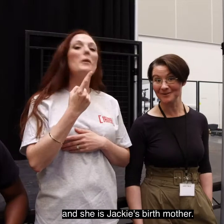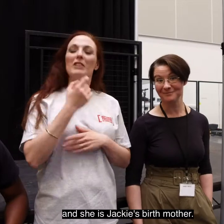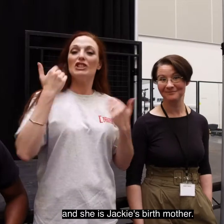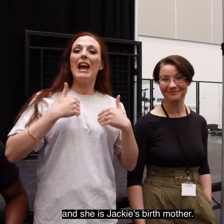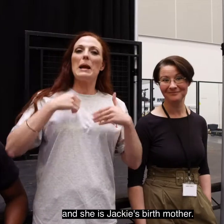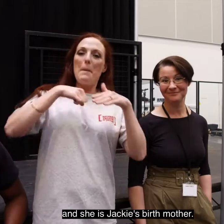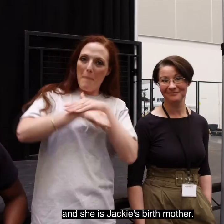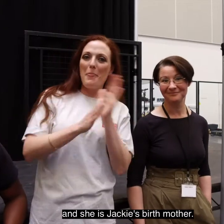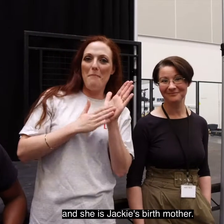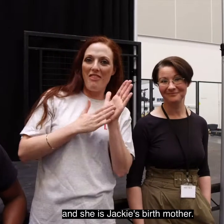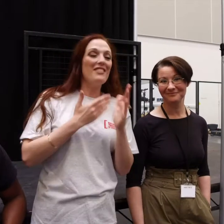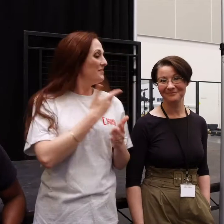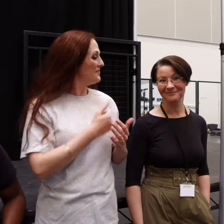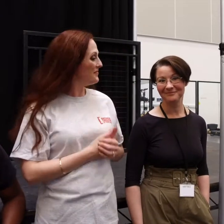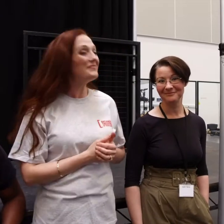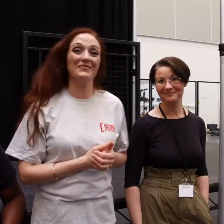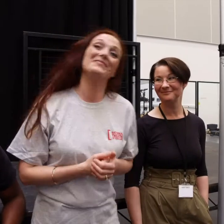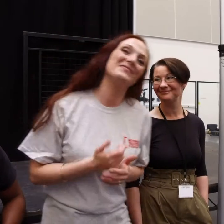mother.